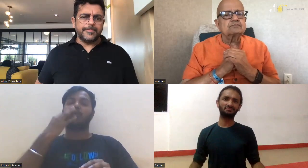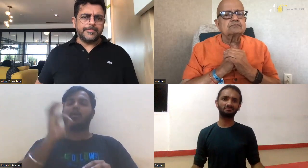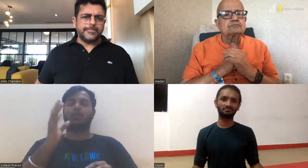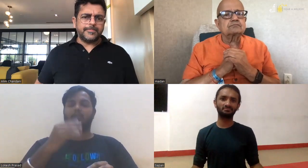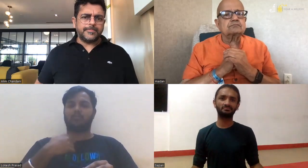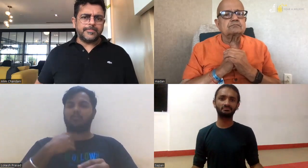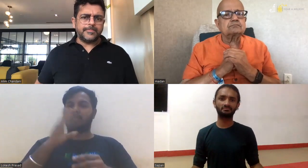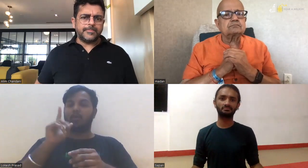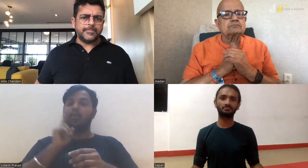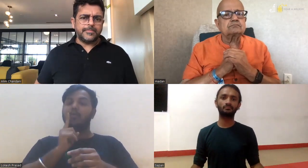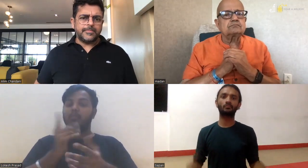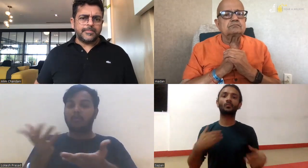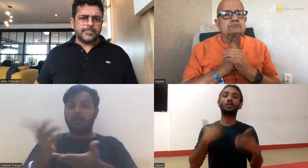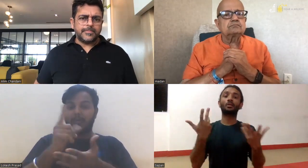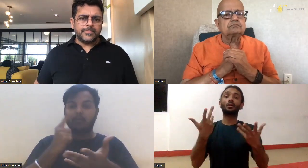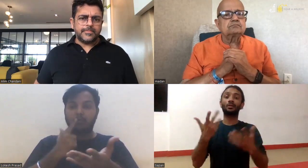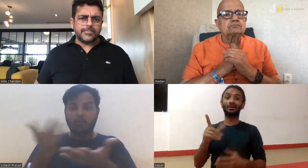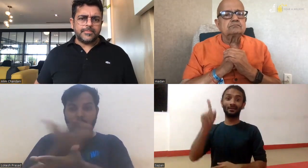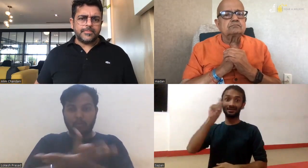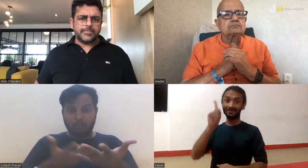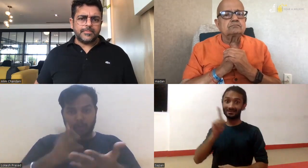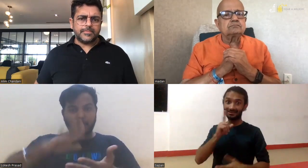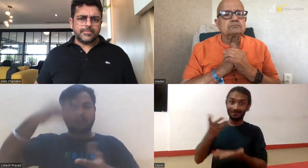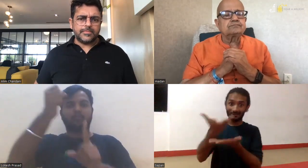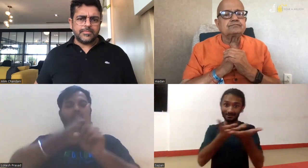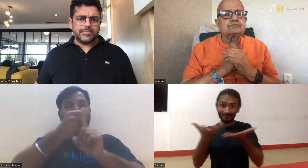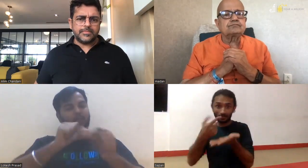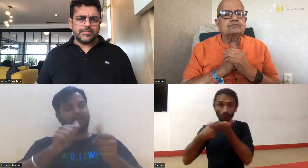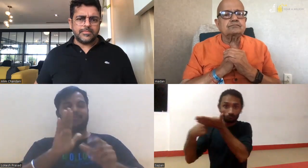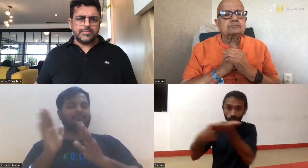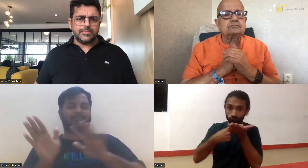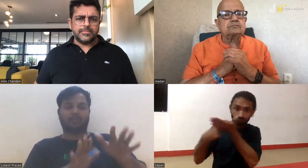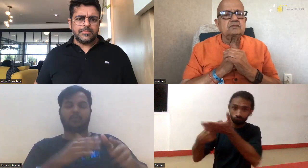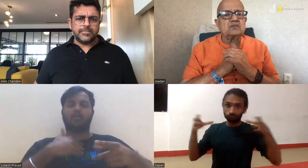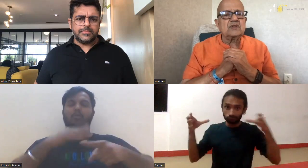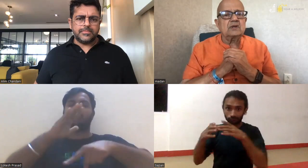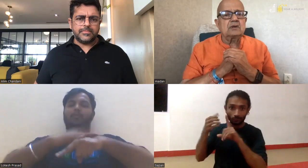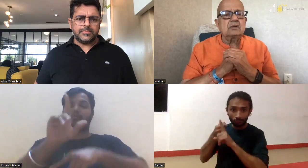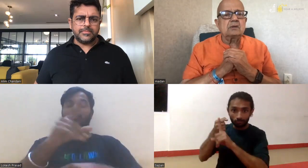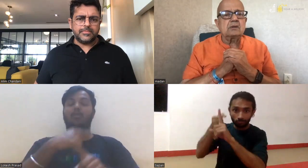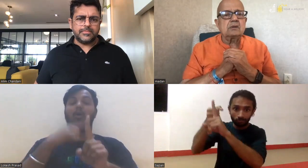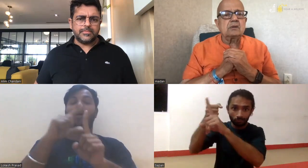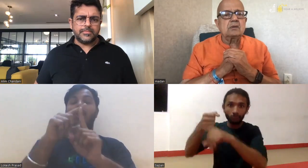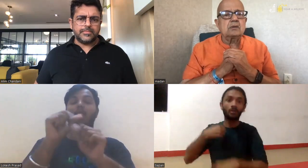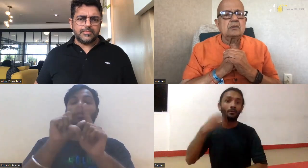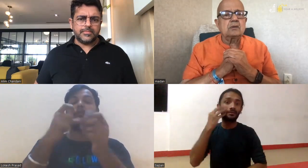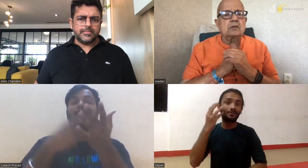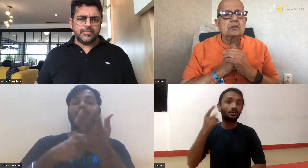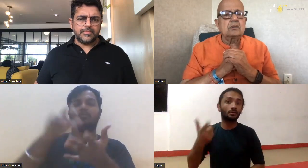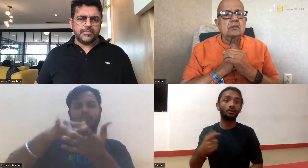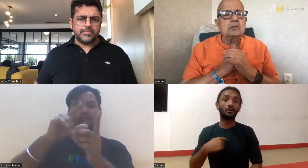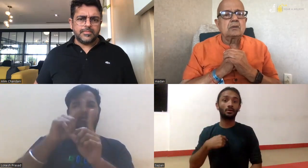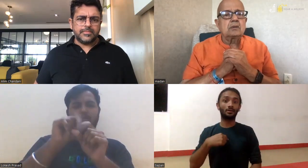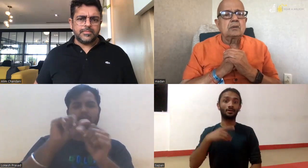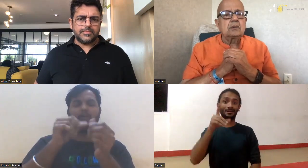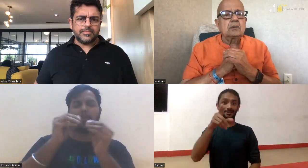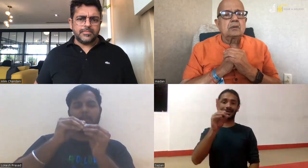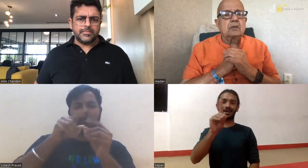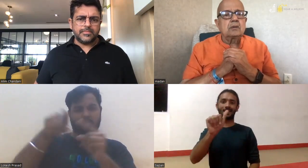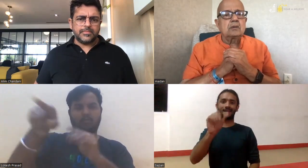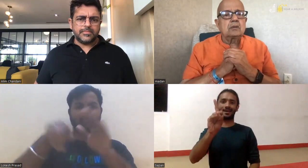First thing that we need to do is, you have to accommodate a few deaf people together instead of working in silos. Everyone's